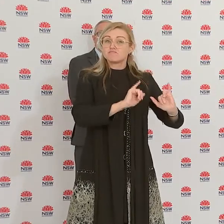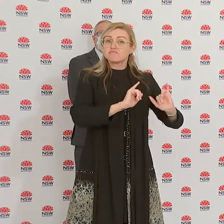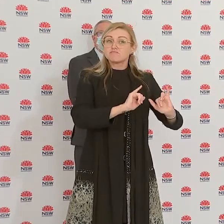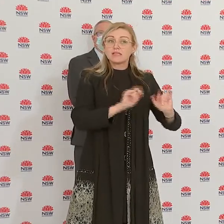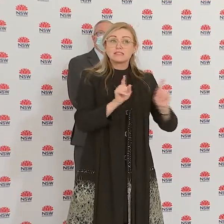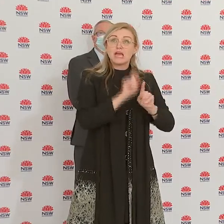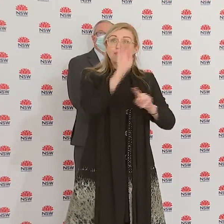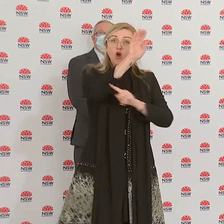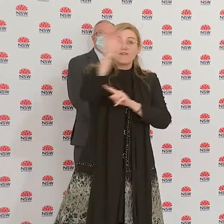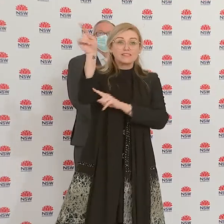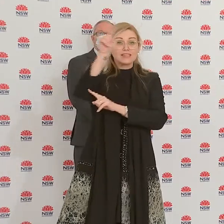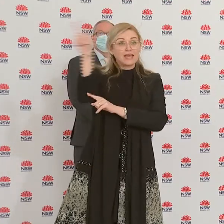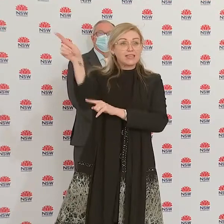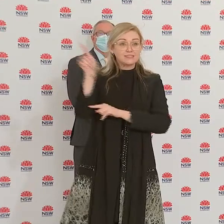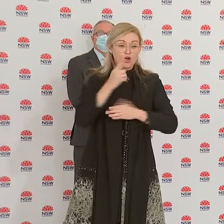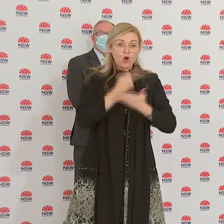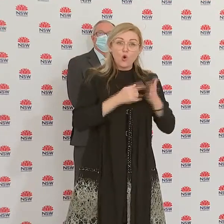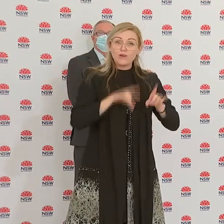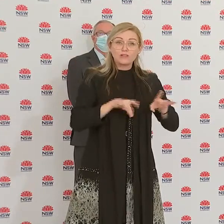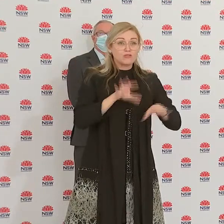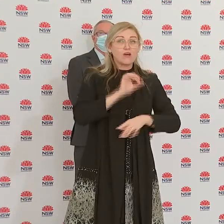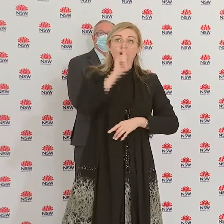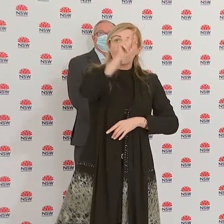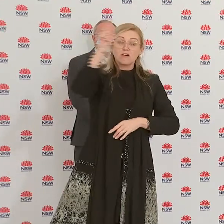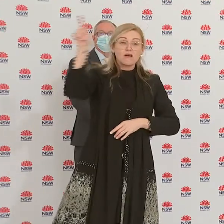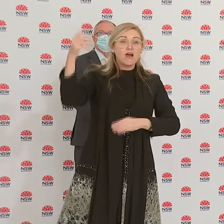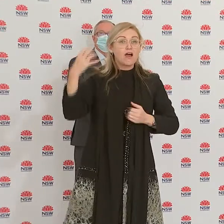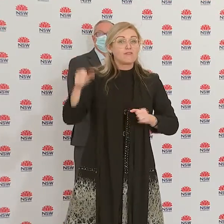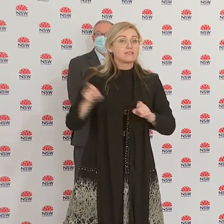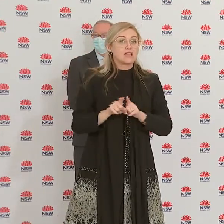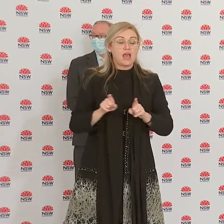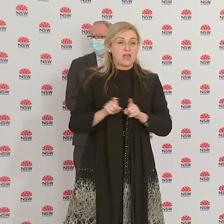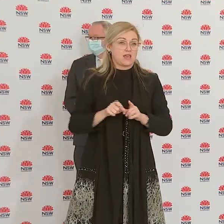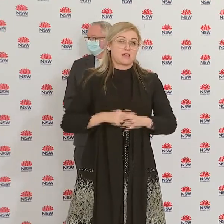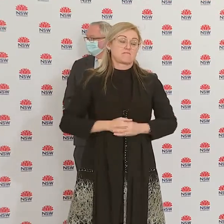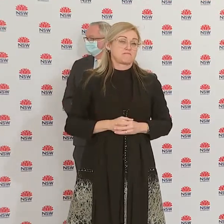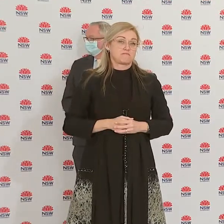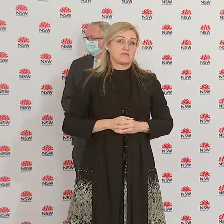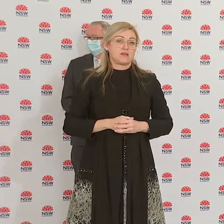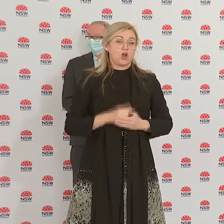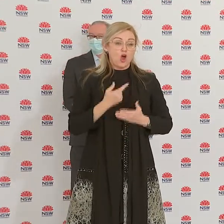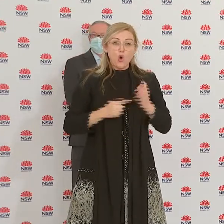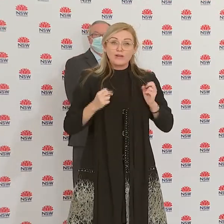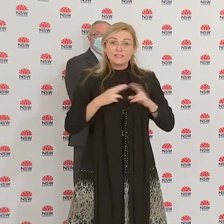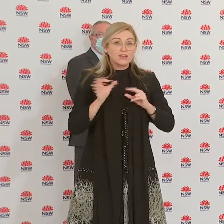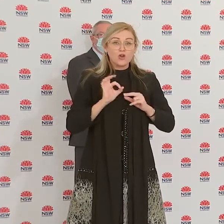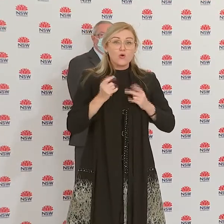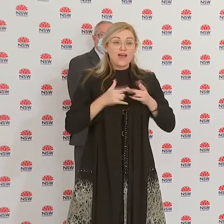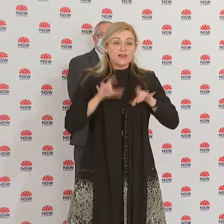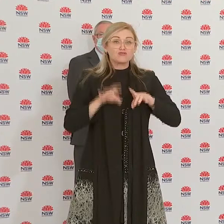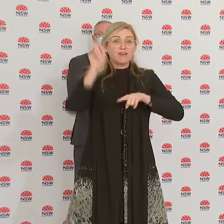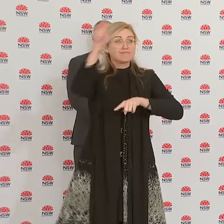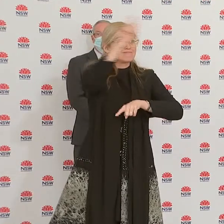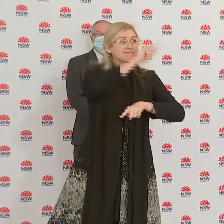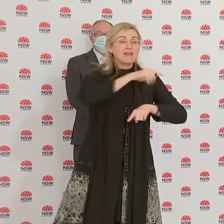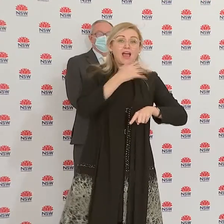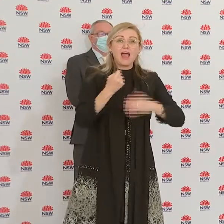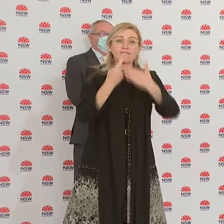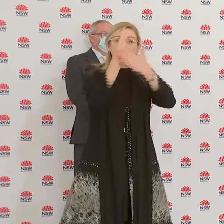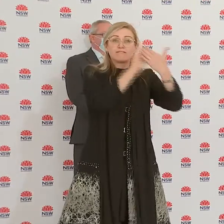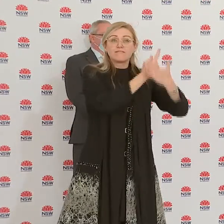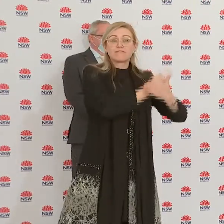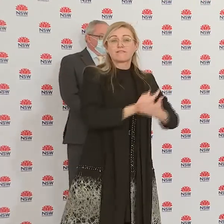strain, and as even other states in Australia are finding, it is really, really difficult to control. So what the strongest